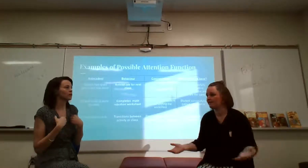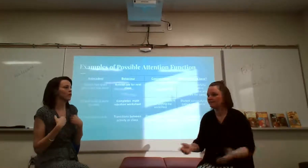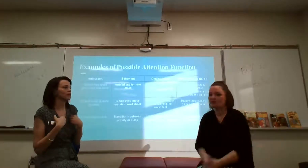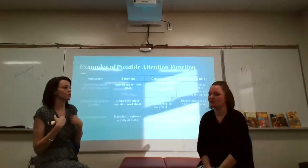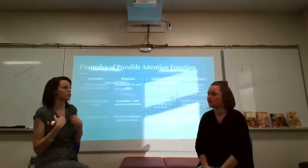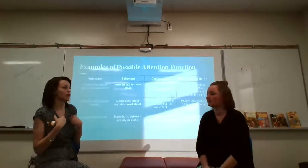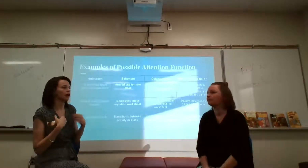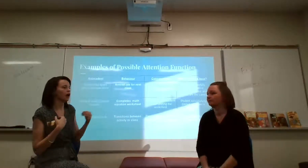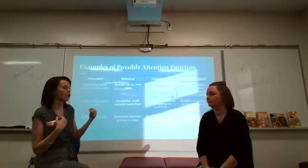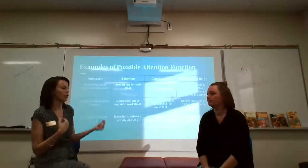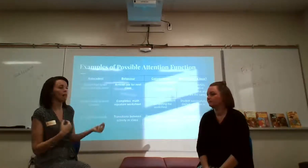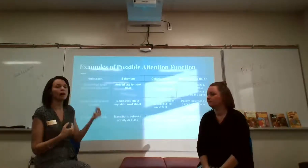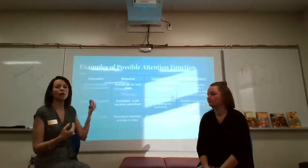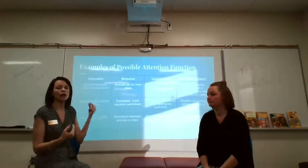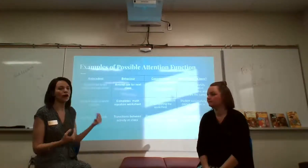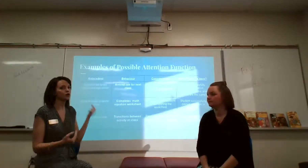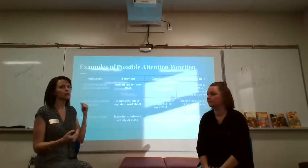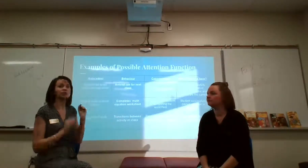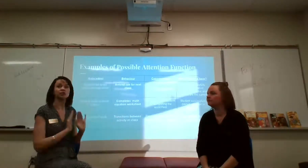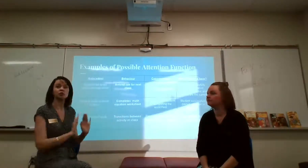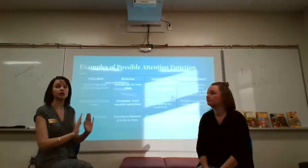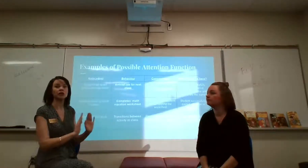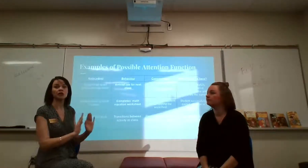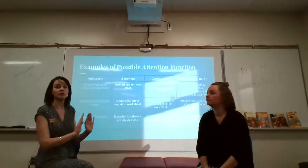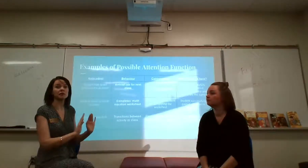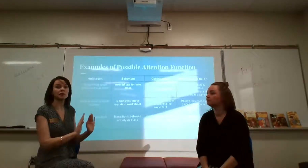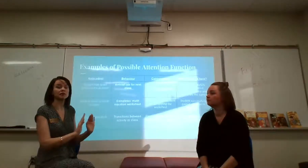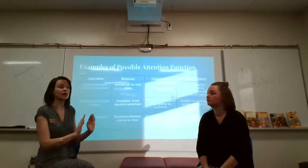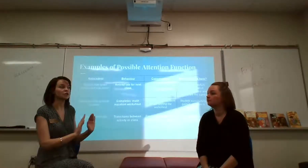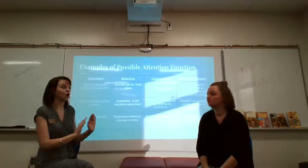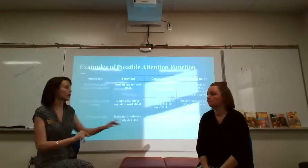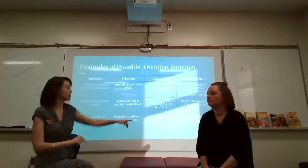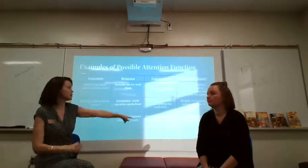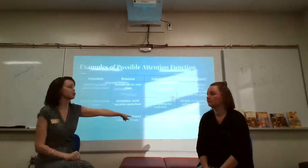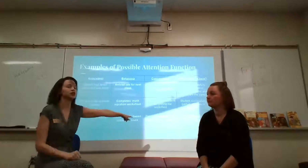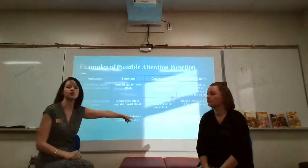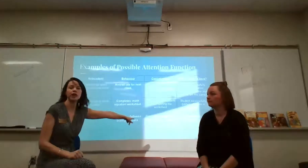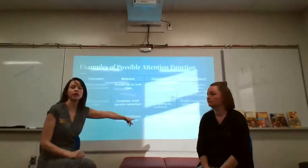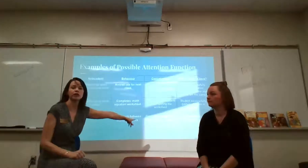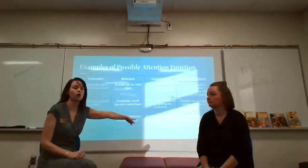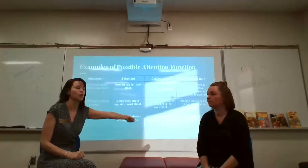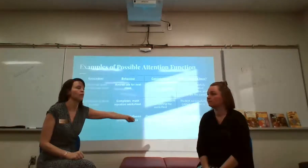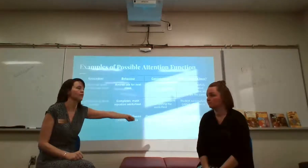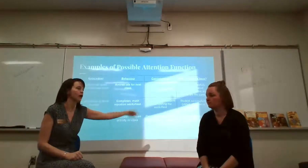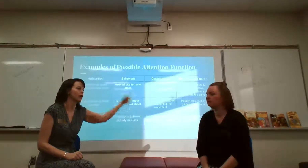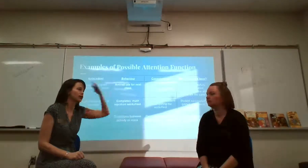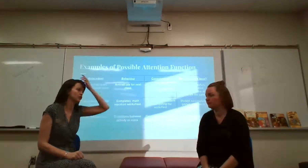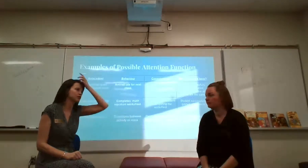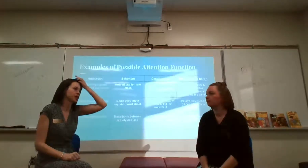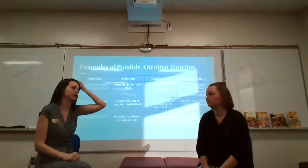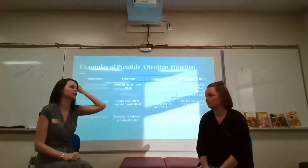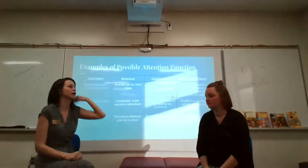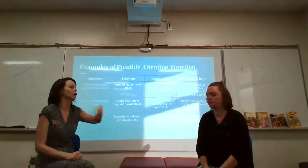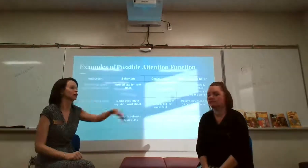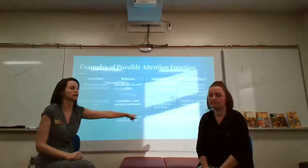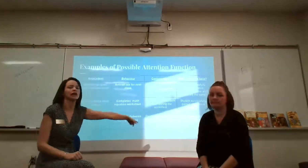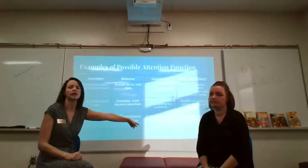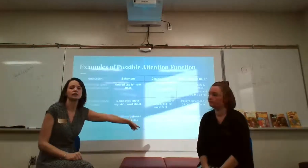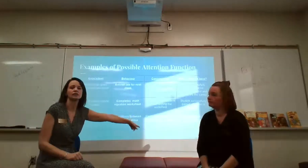high school. Like when that bell went, I transitioned really nicely in my next class. Why? Because I was chitter-chattering the whole way there and chitter-chattering when I got into the class with the